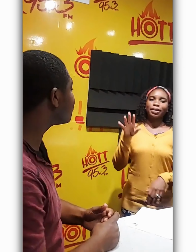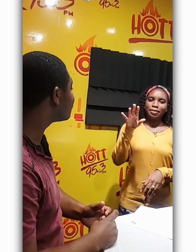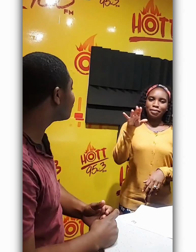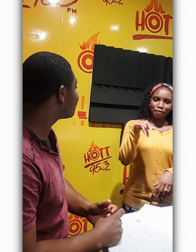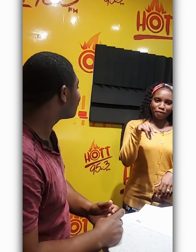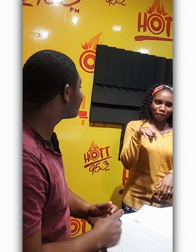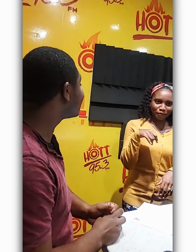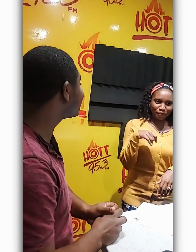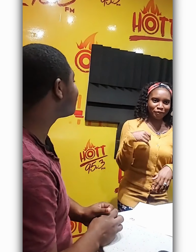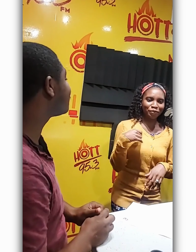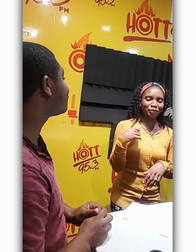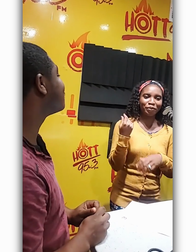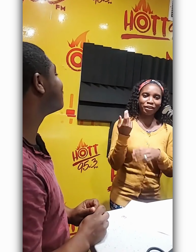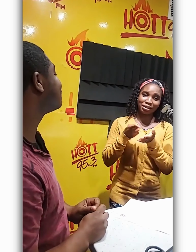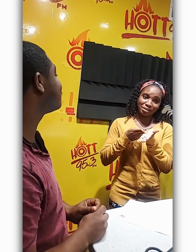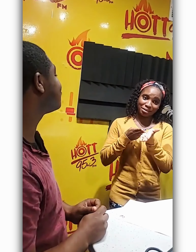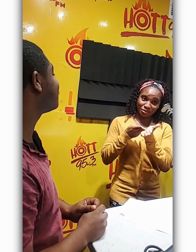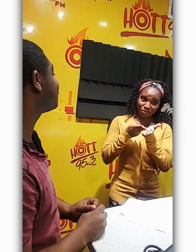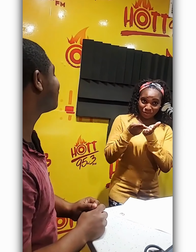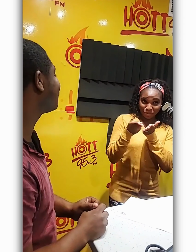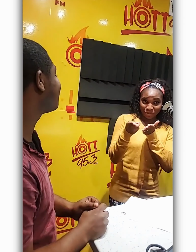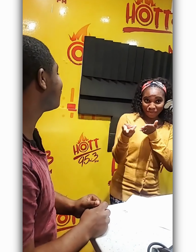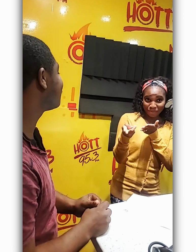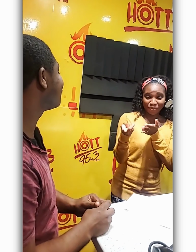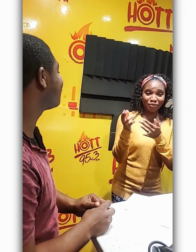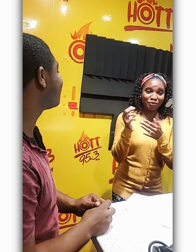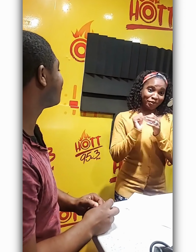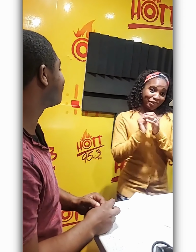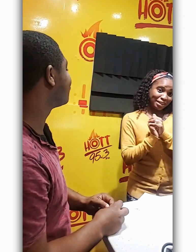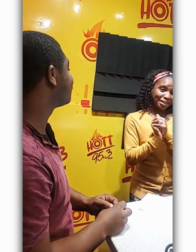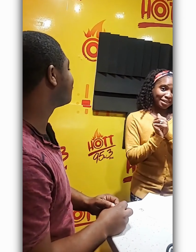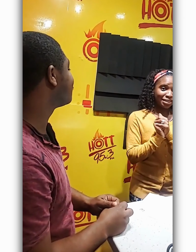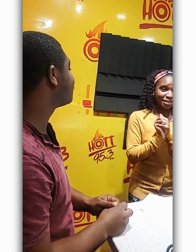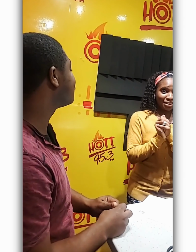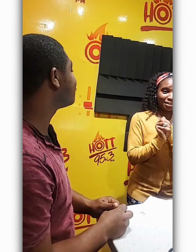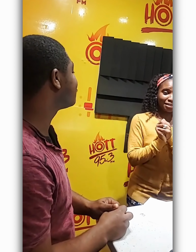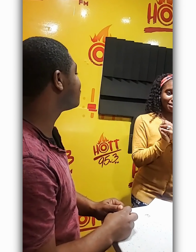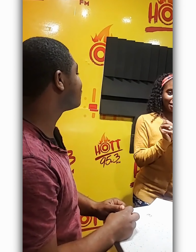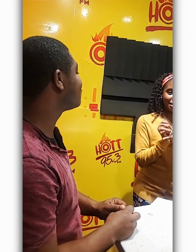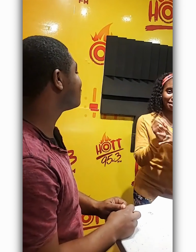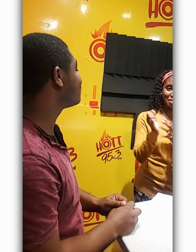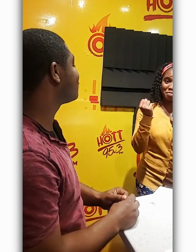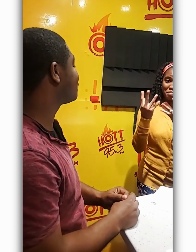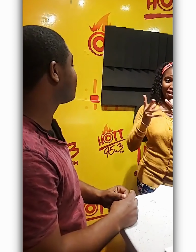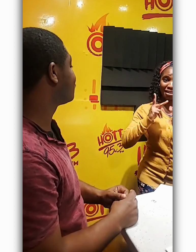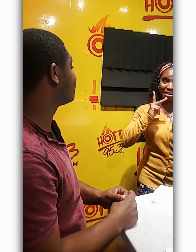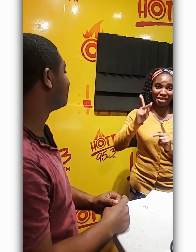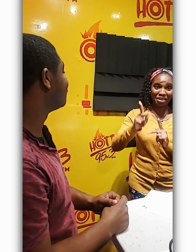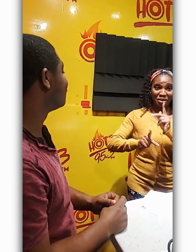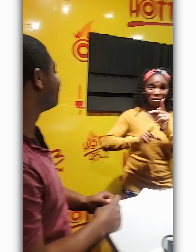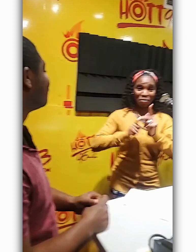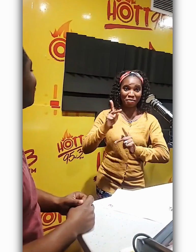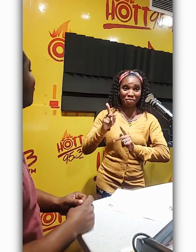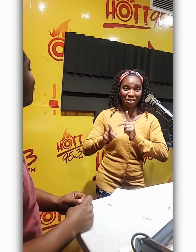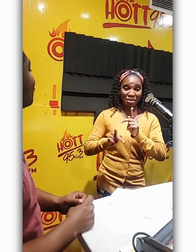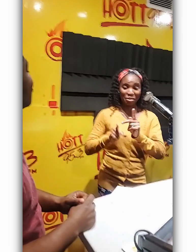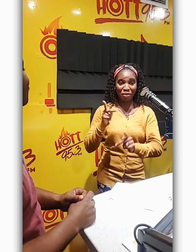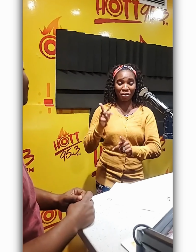To be honest, right? Like, I'm sure so many persons right now, you all just dropped a bomb